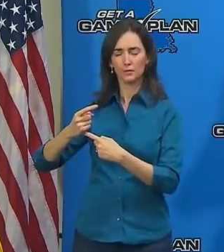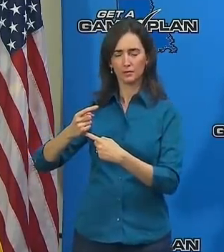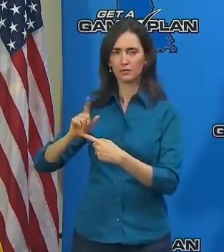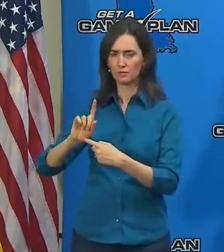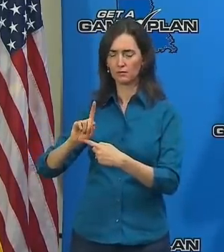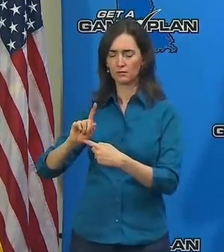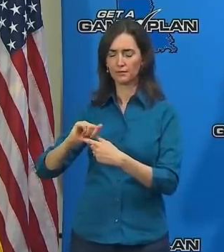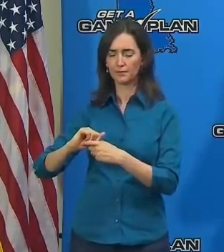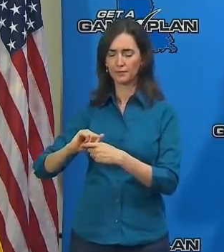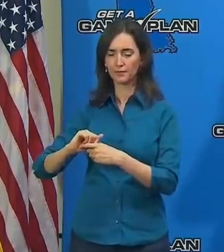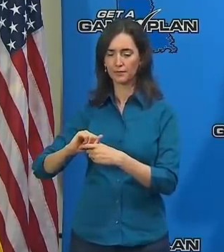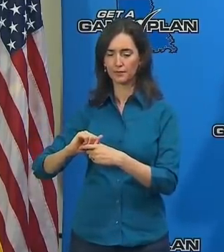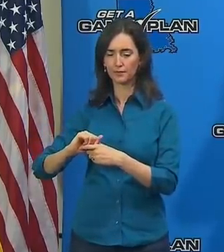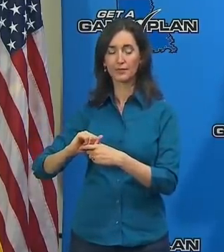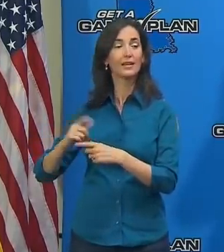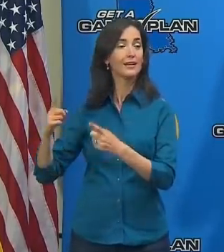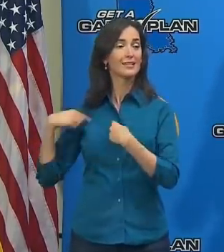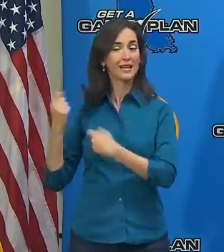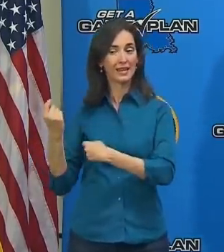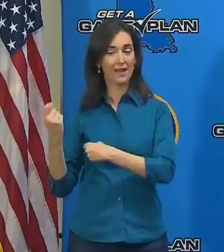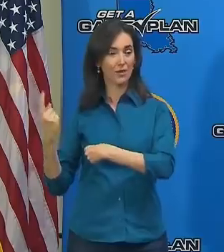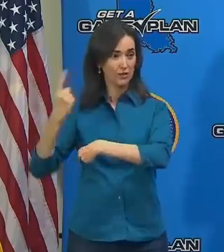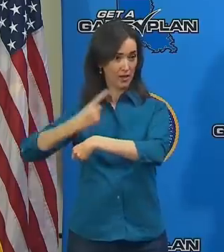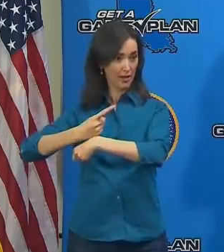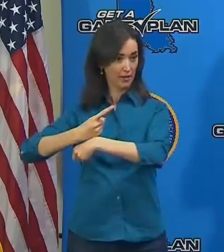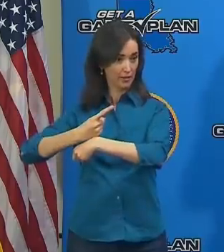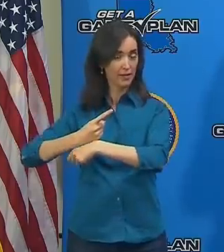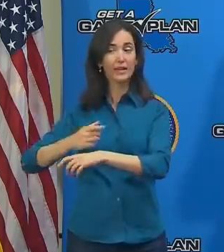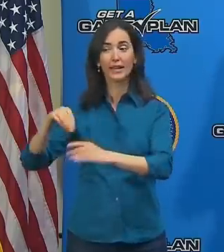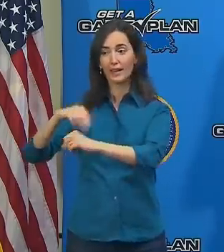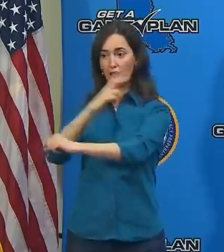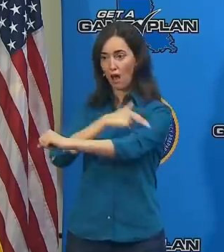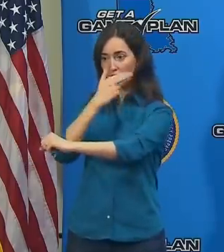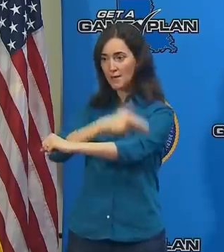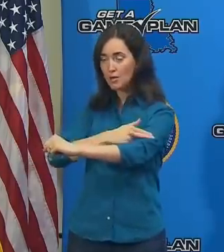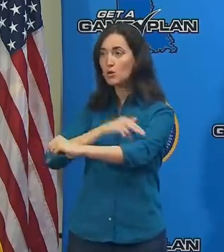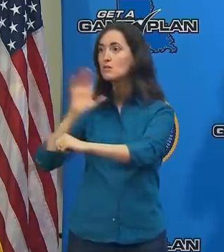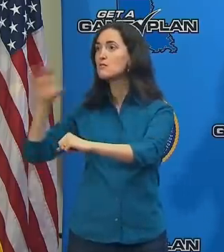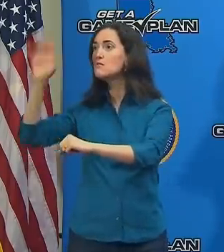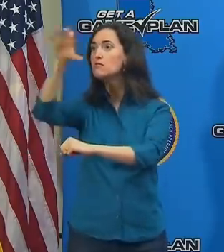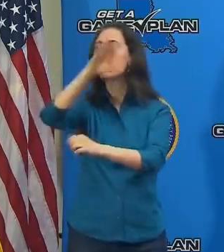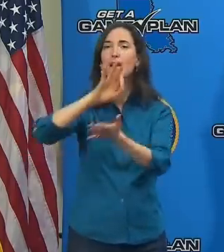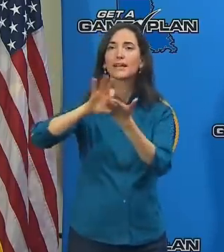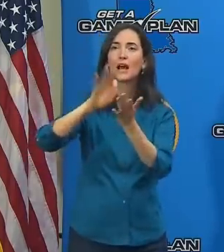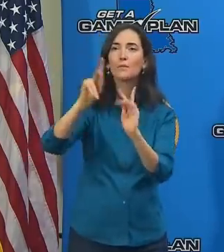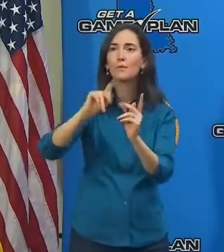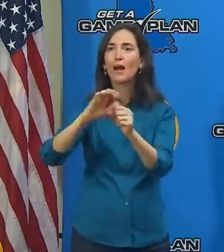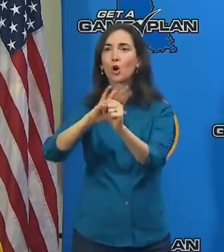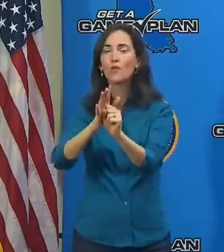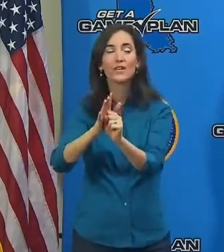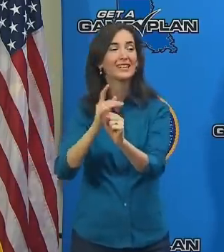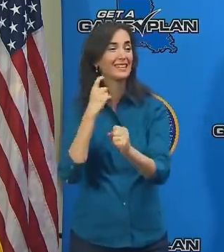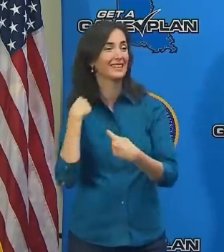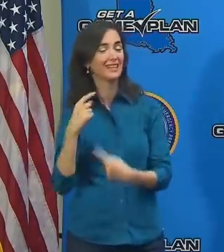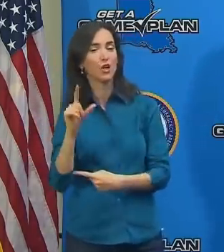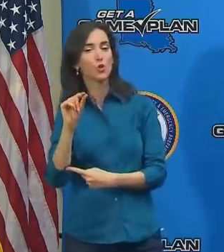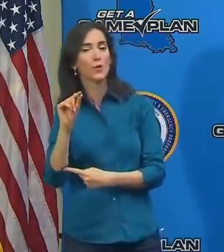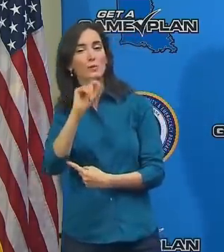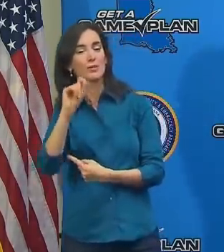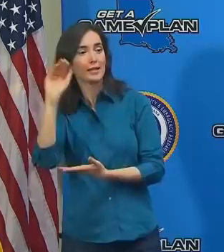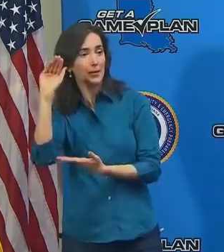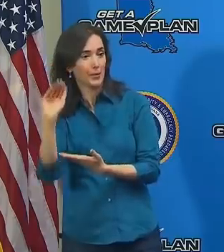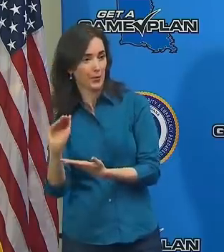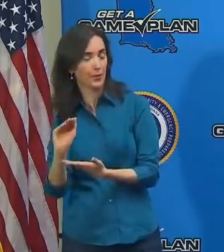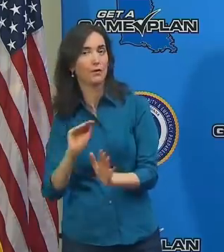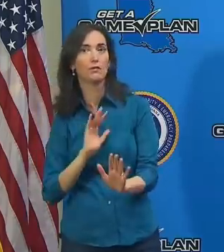in our COVID inpatient census across the state of Louisiana. The good news is almost all of